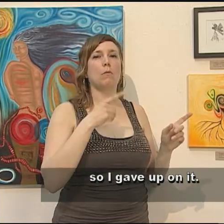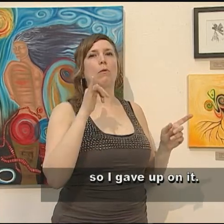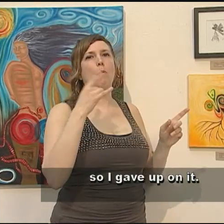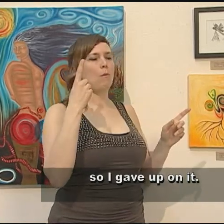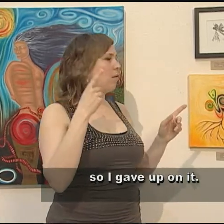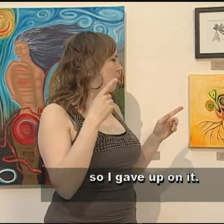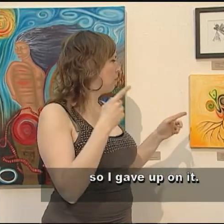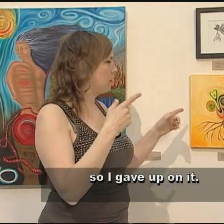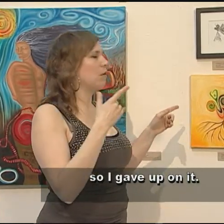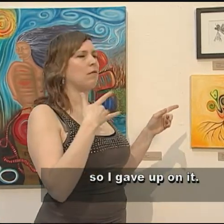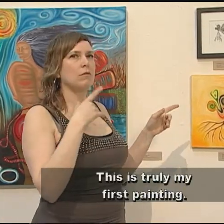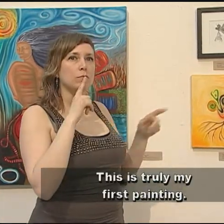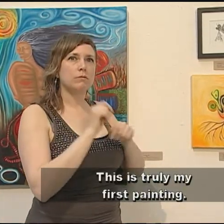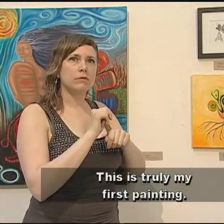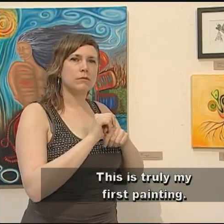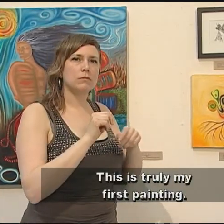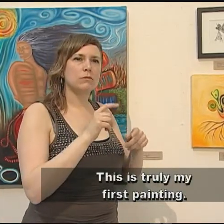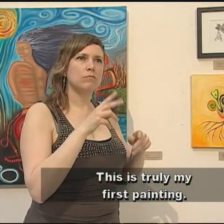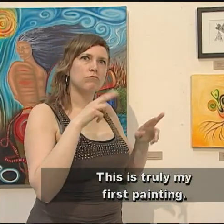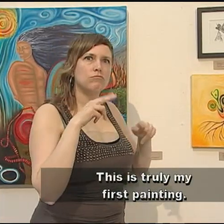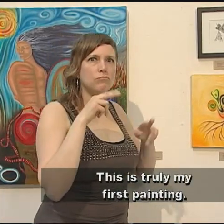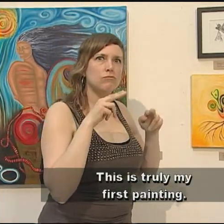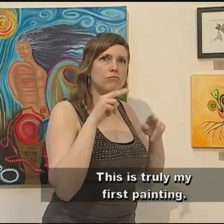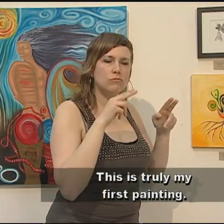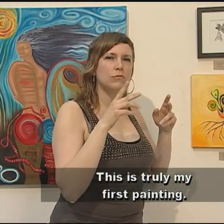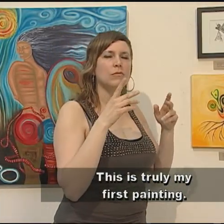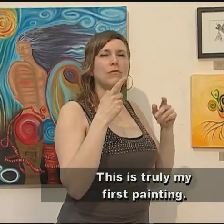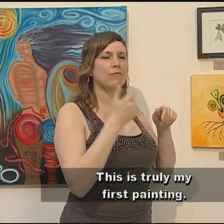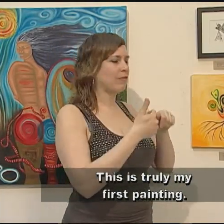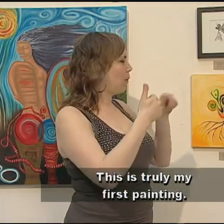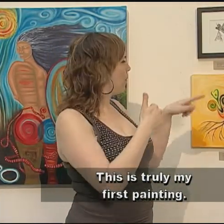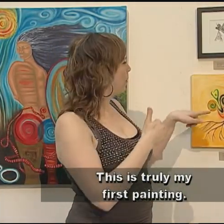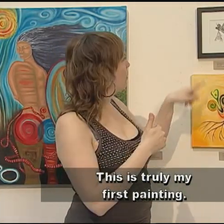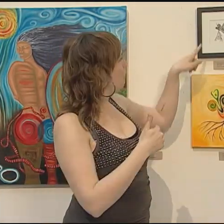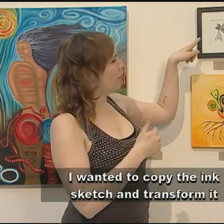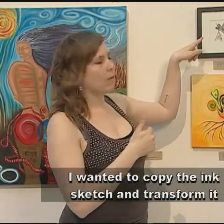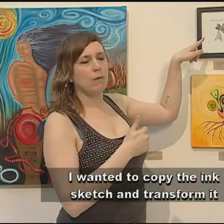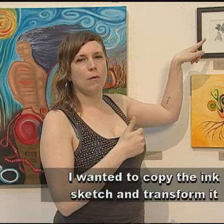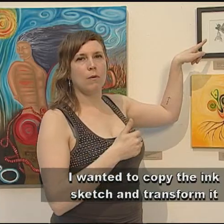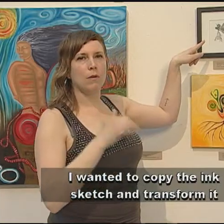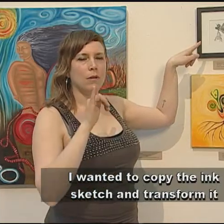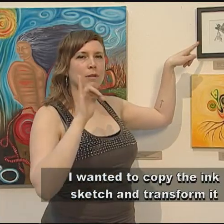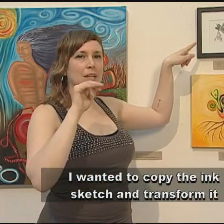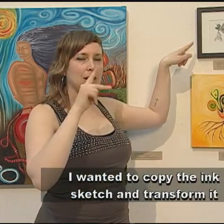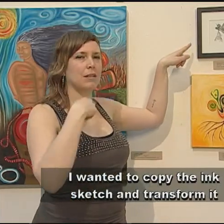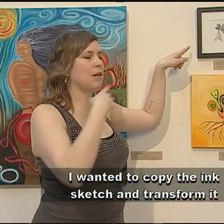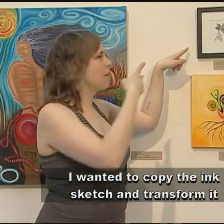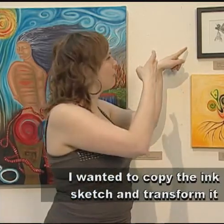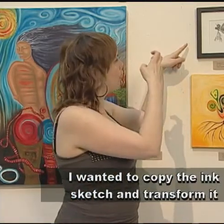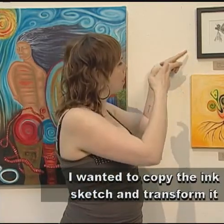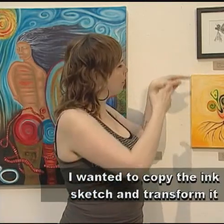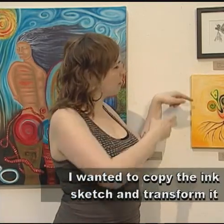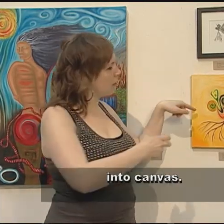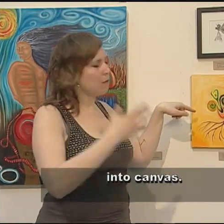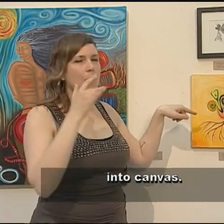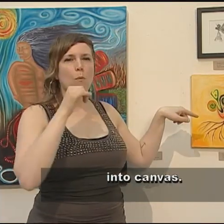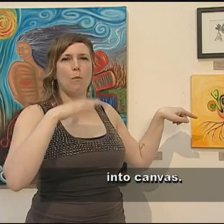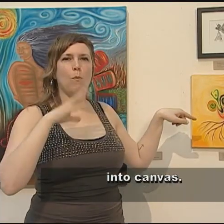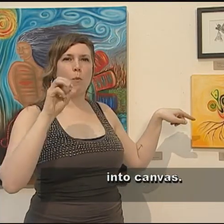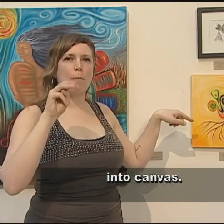it. This is truly my first painting. I wanted to copy the ink sketch and transform it into